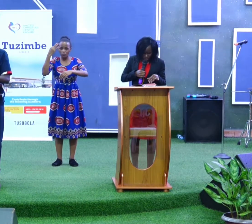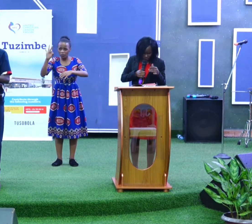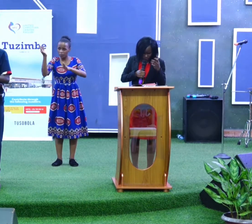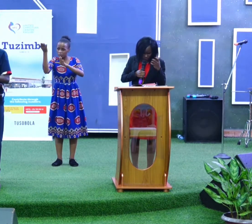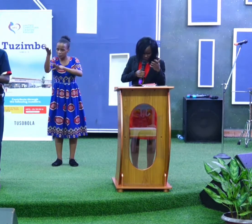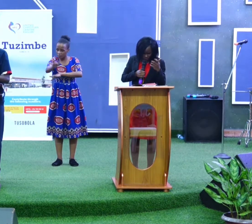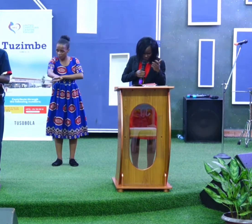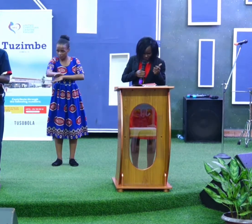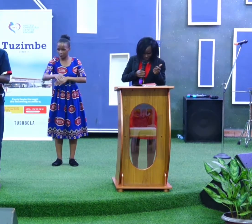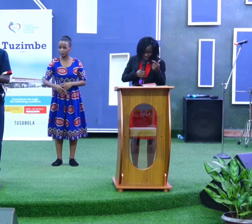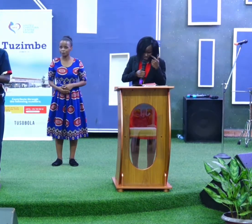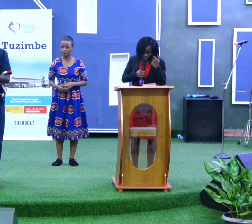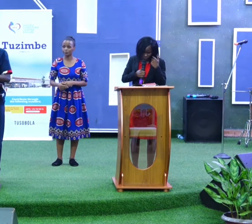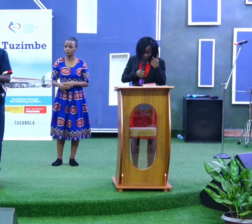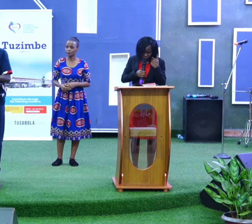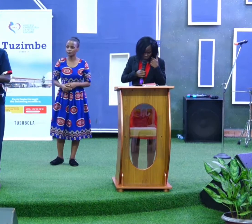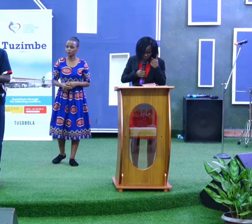the body of his flesh through death,